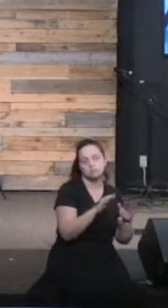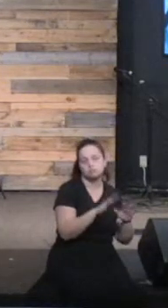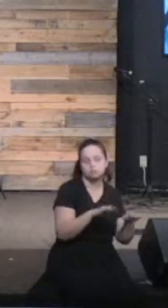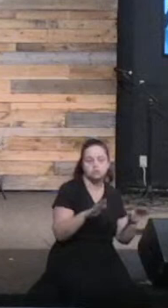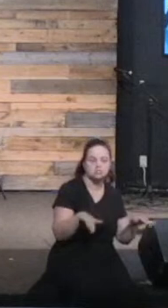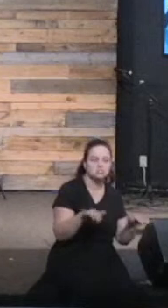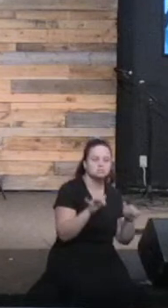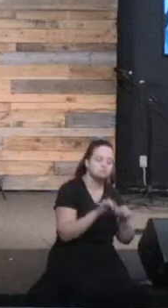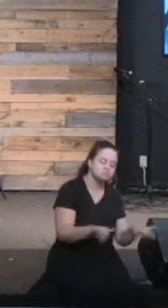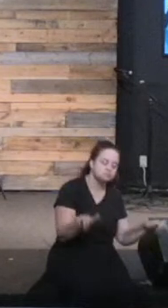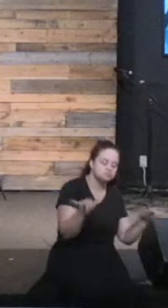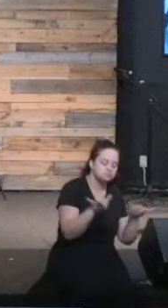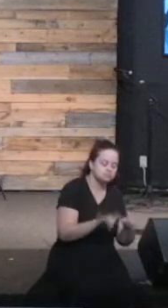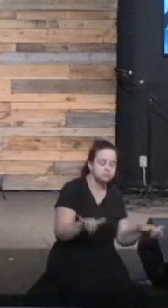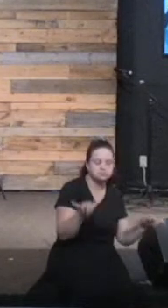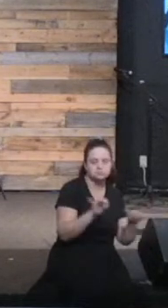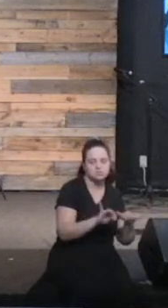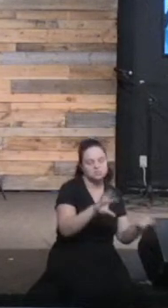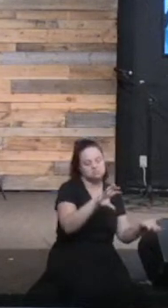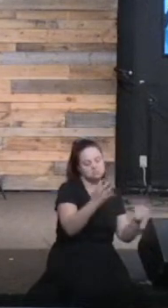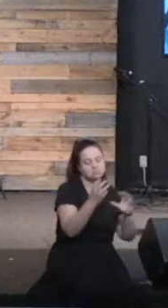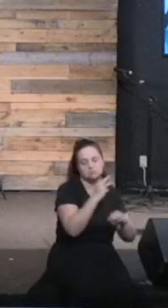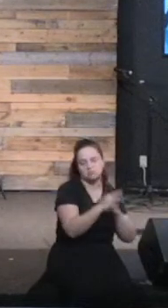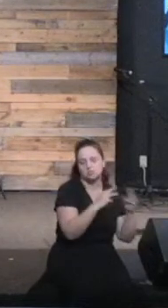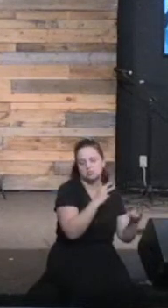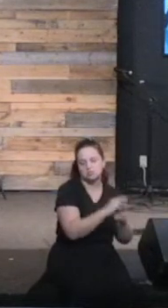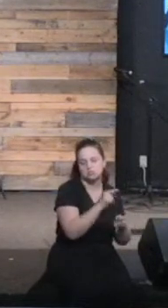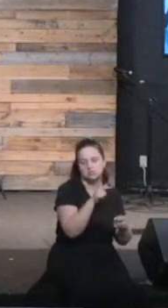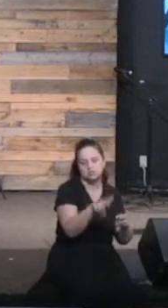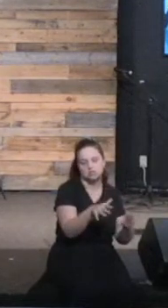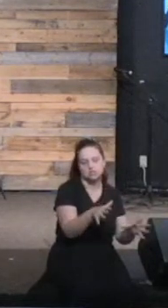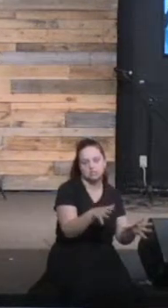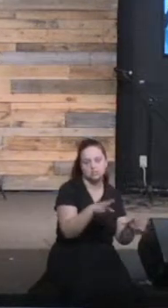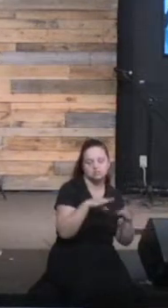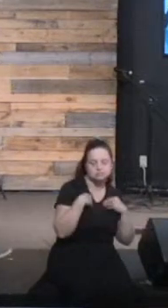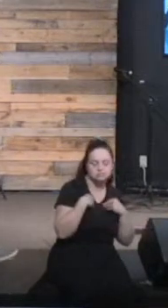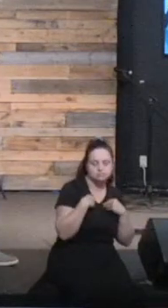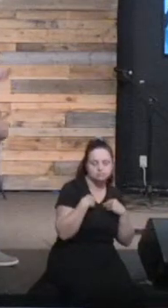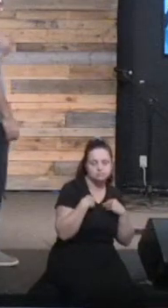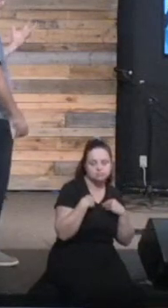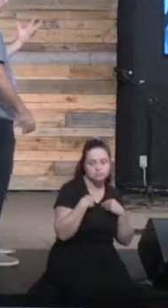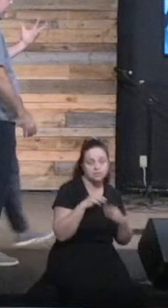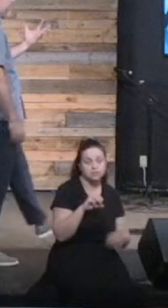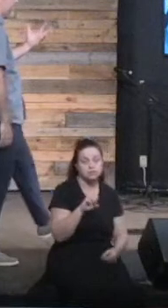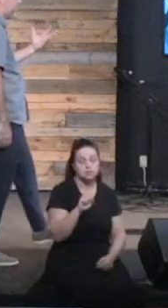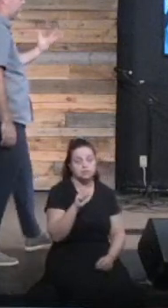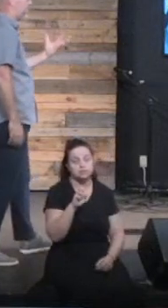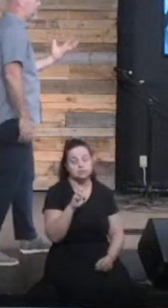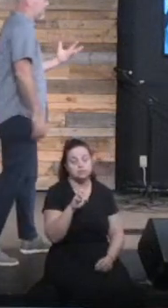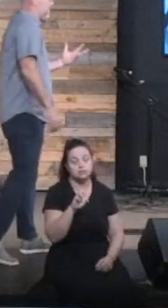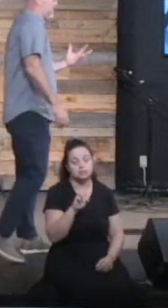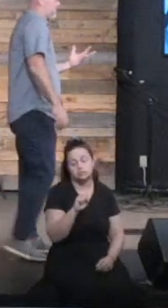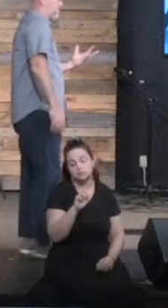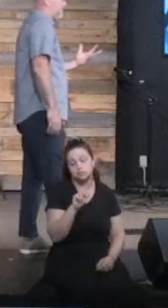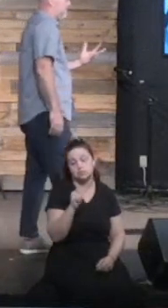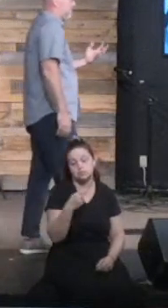catastrophic system that they inherited I mean at least the line of Seth lived